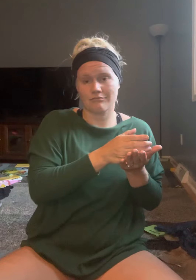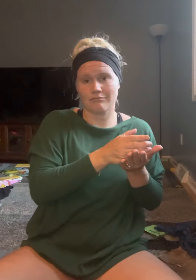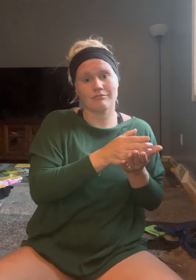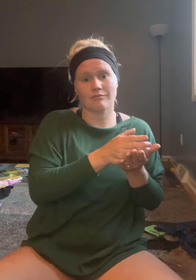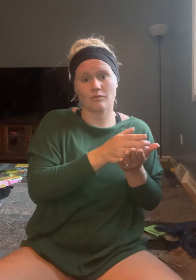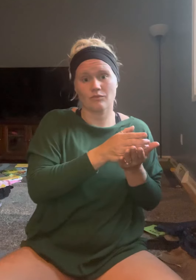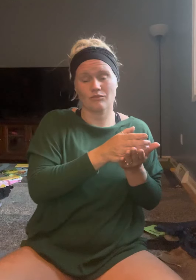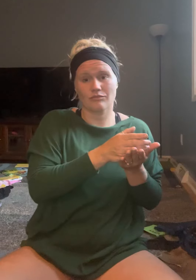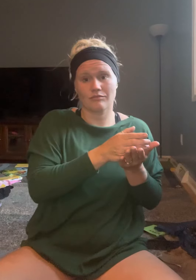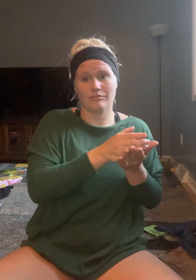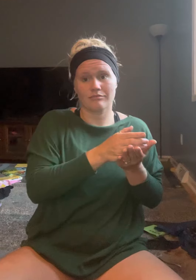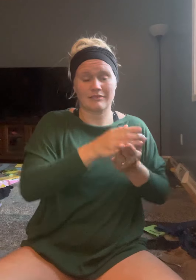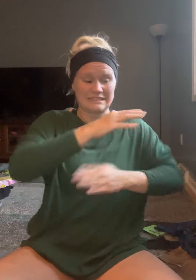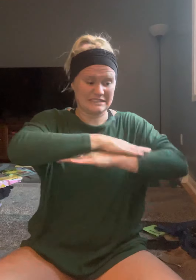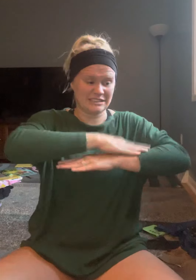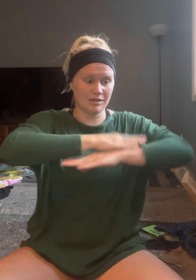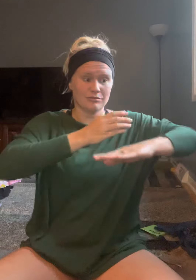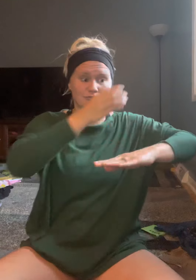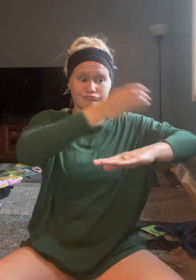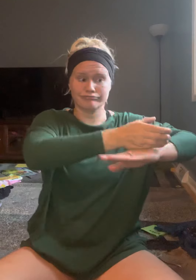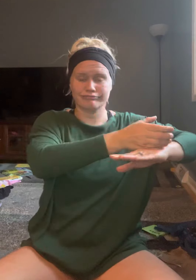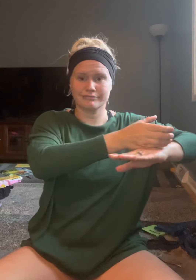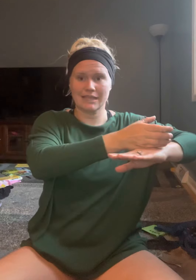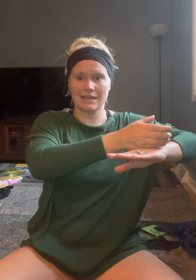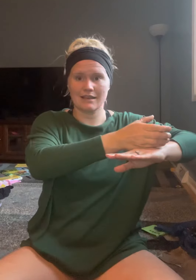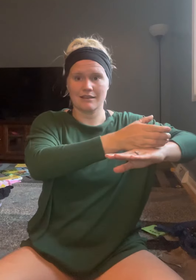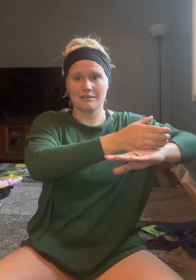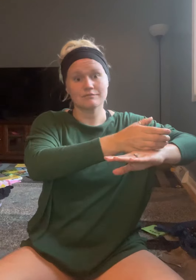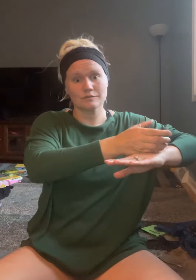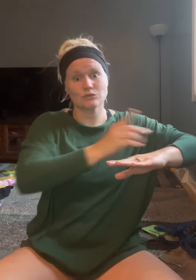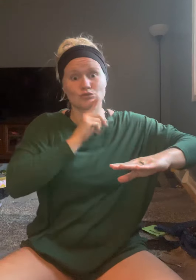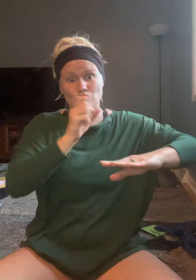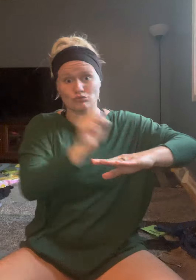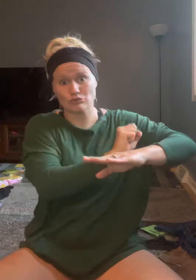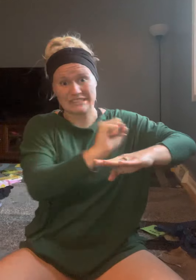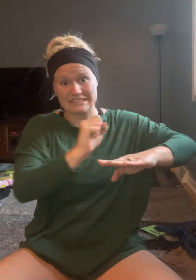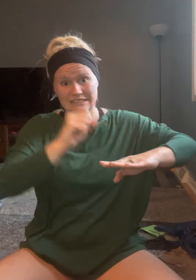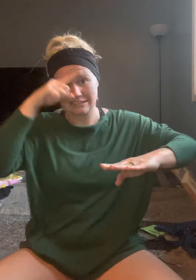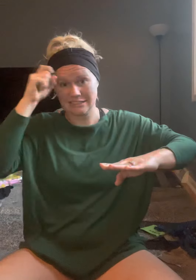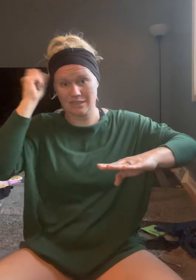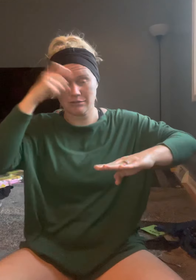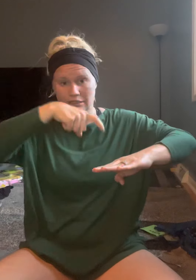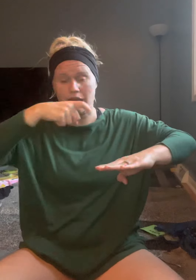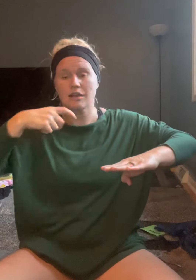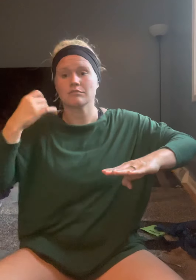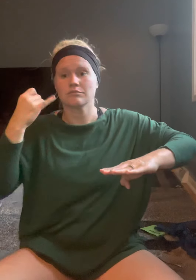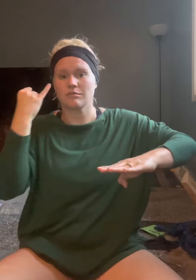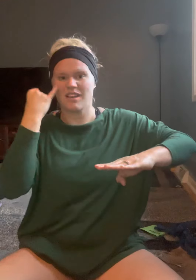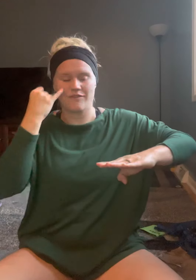a table or whatever, especially in summertime, and you come back, and then there's moisture all around the outside of it. I did